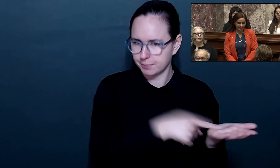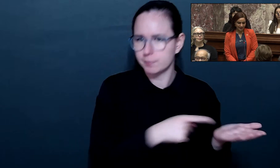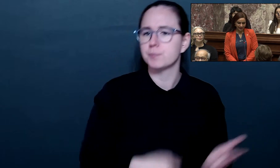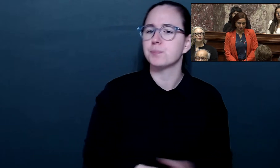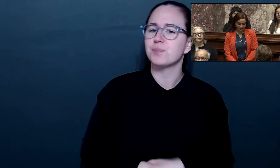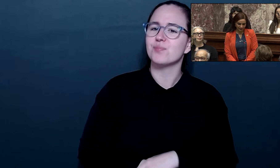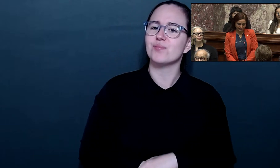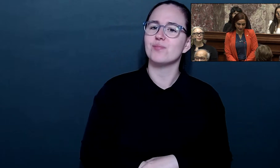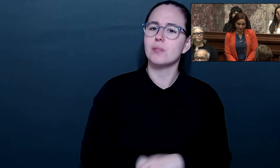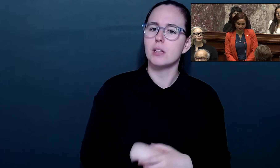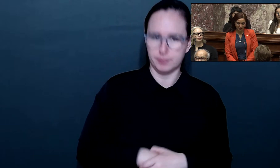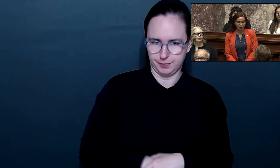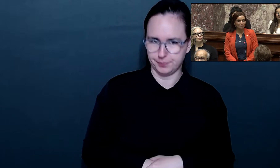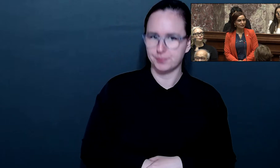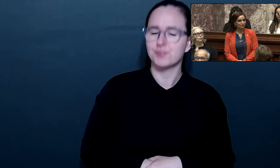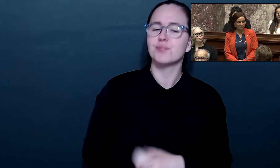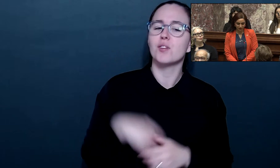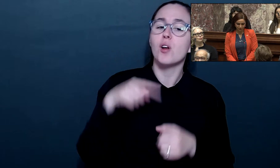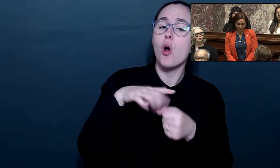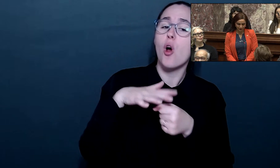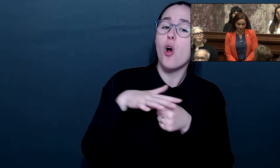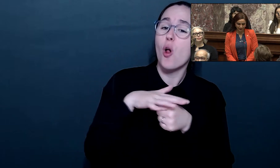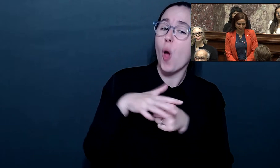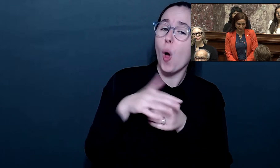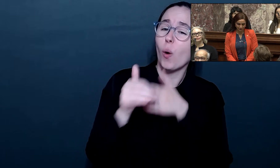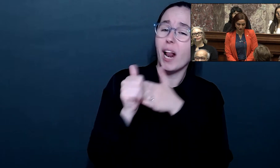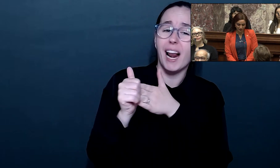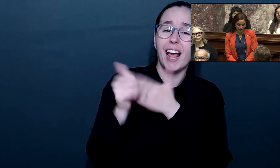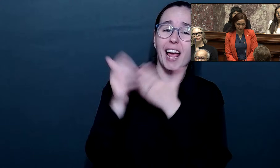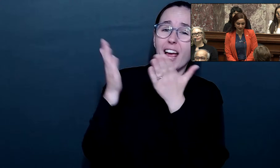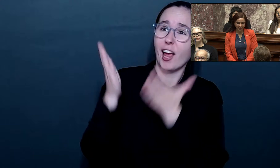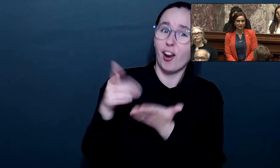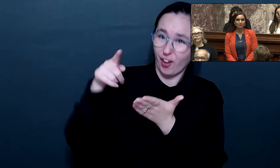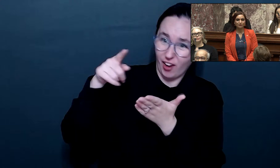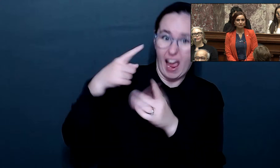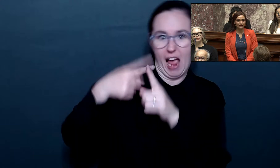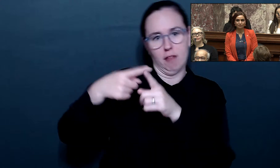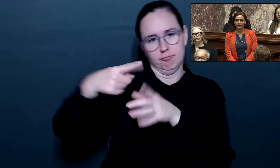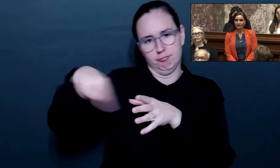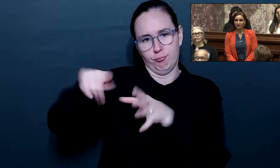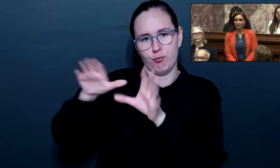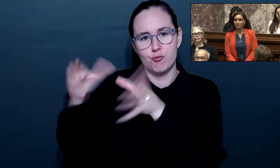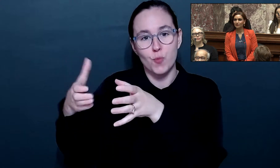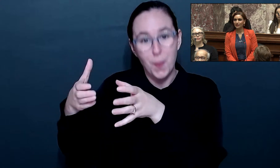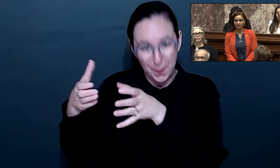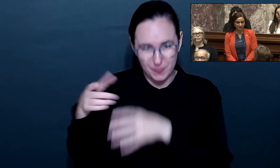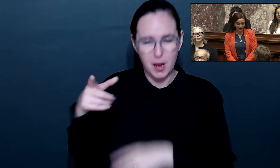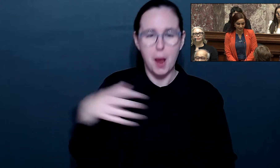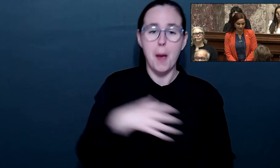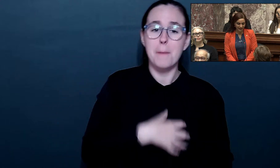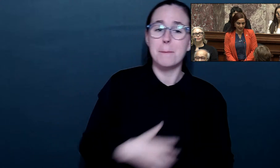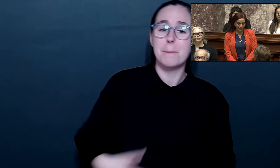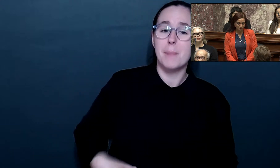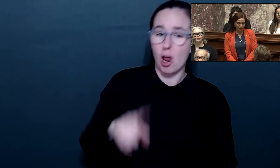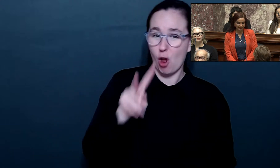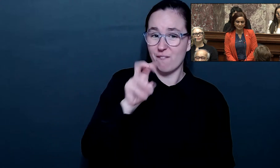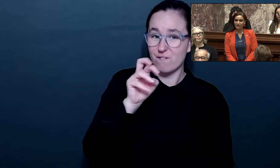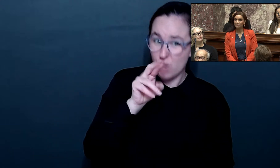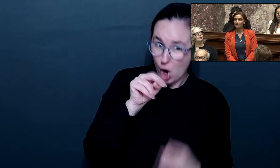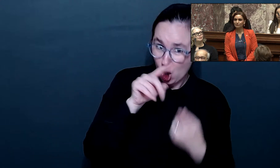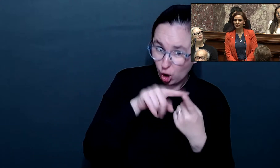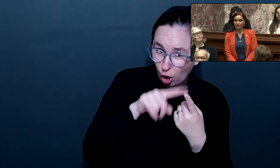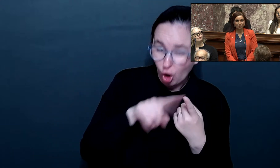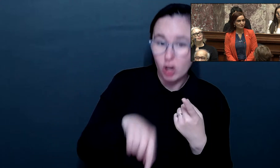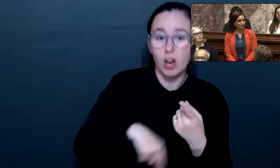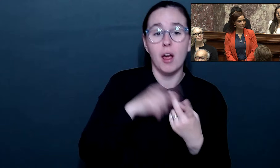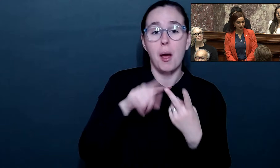today. It is our local Mayor of Vernon, Mayor Victor Cumming, and Mayor of Lumby, Mayor Kevin Acton, as well as